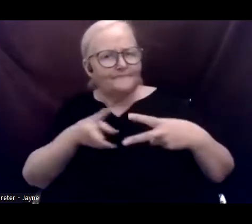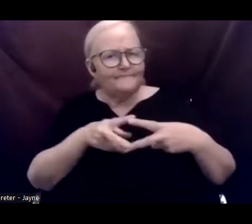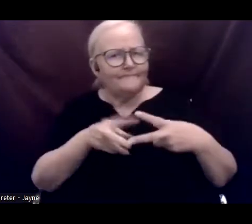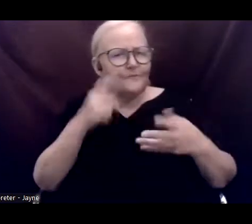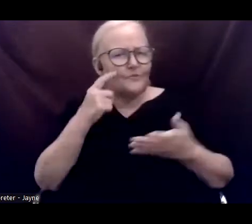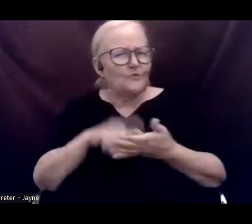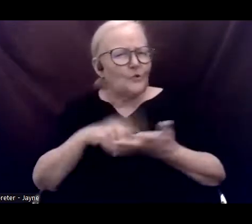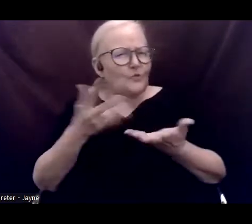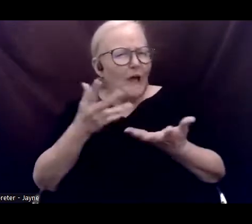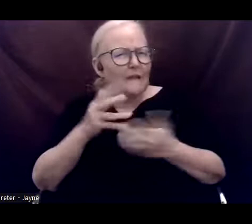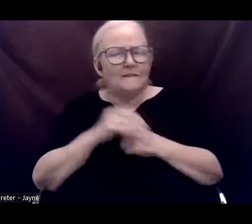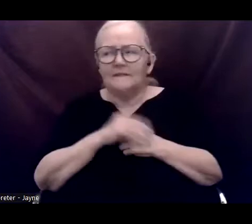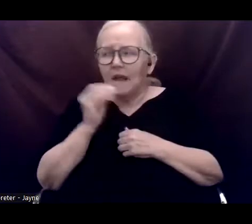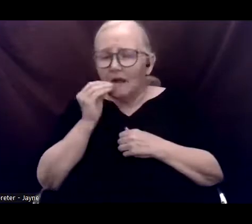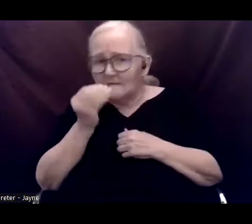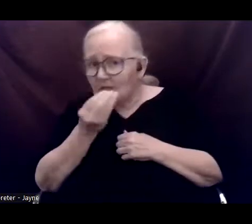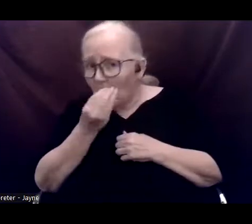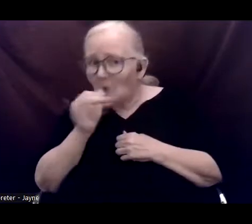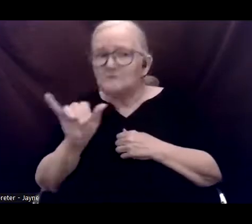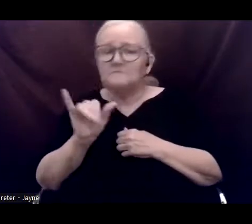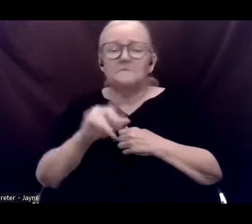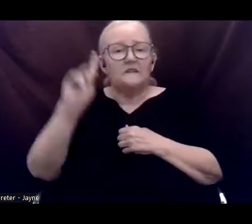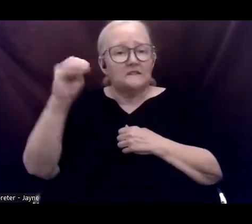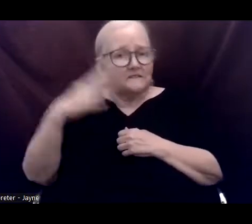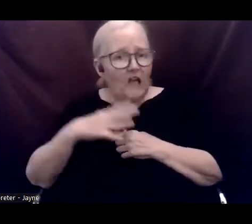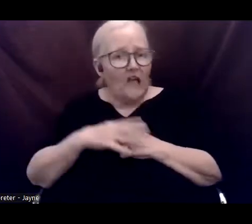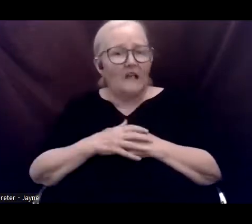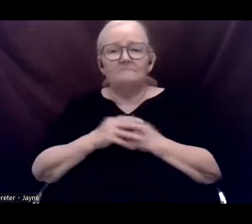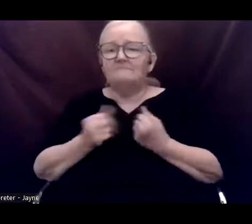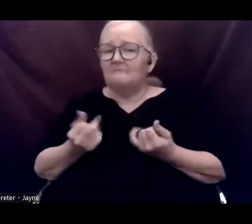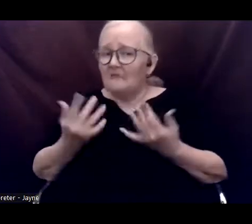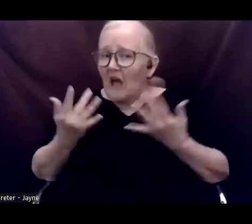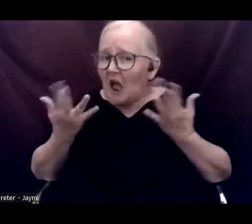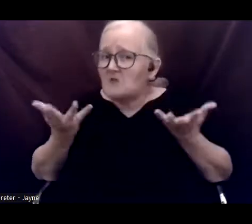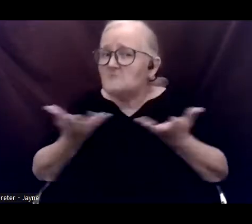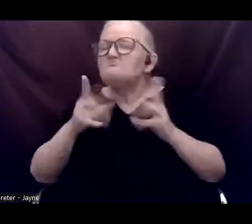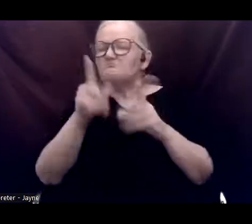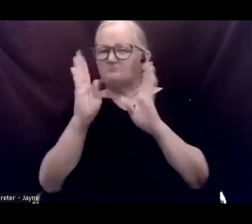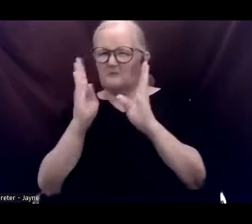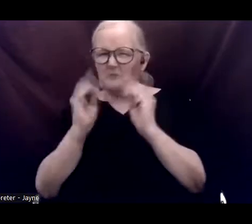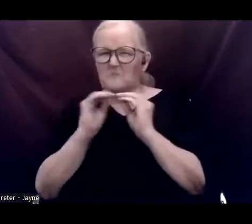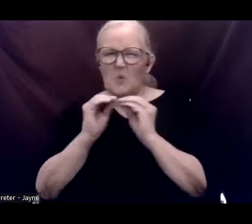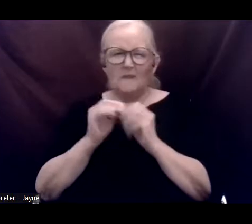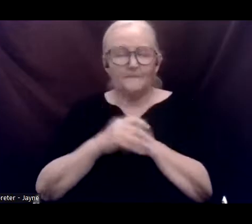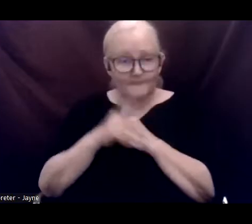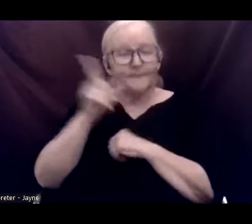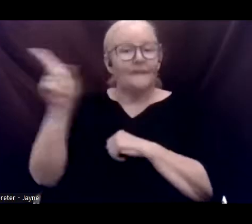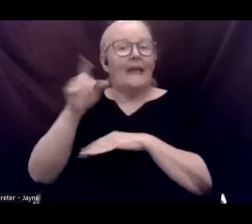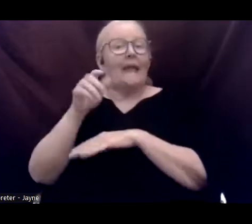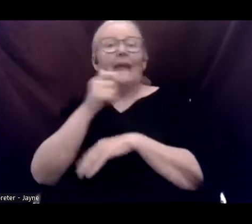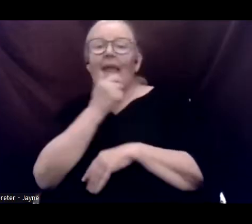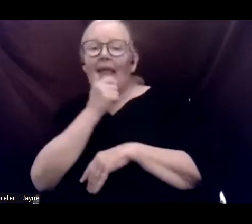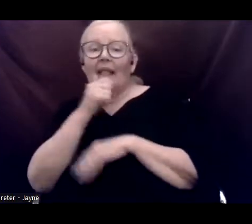Flowers, sun, fire, not yet? Okay, keep listening. So in England, May Day